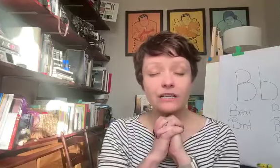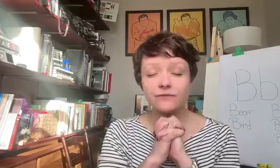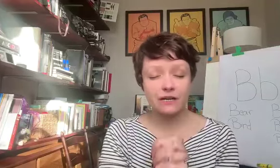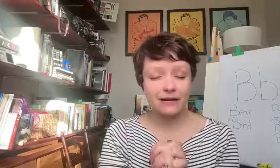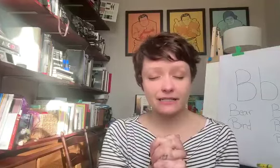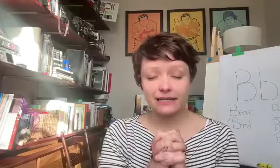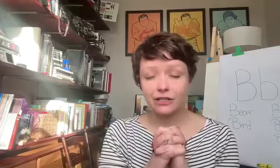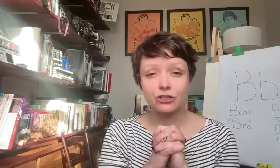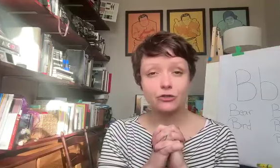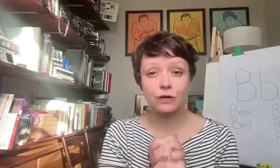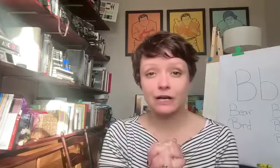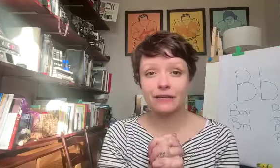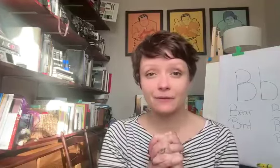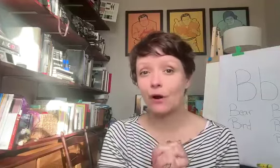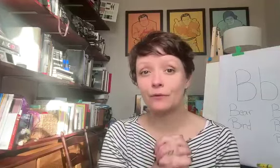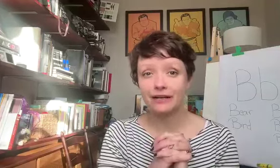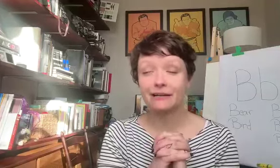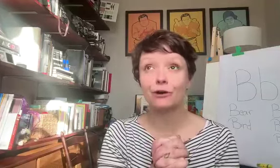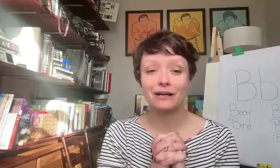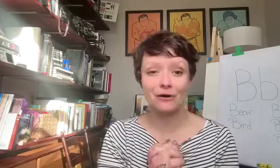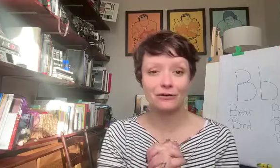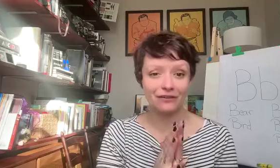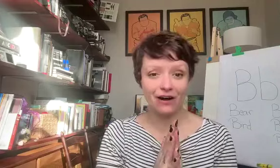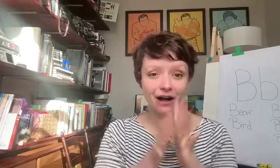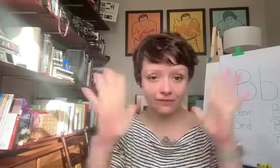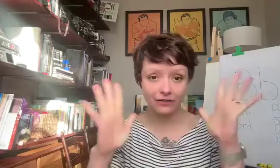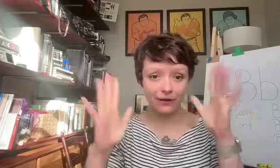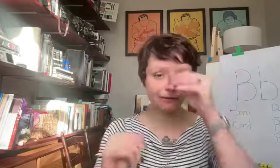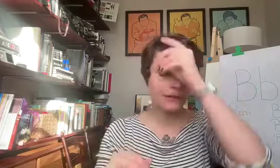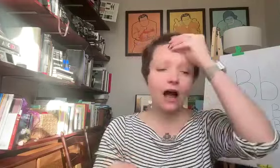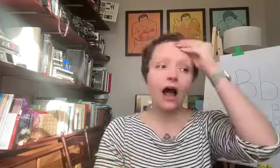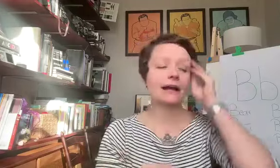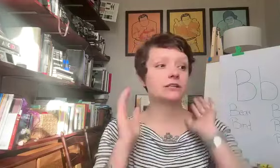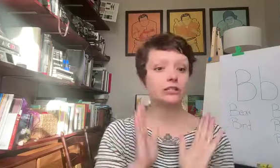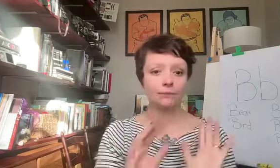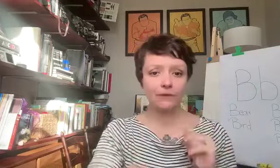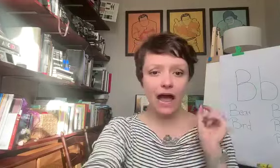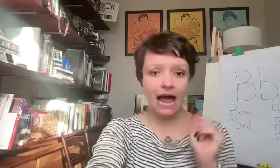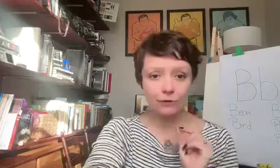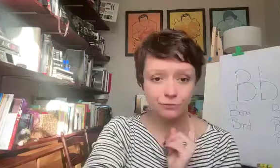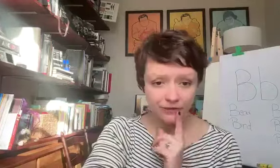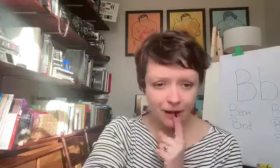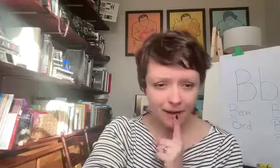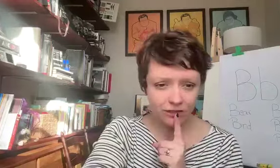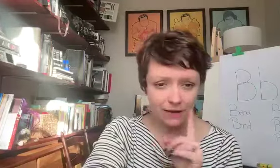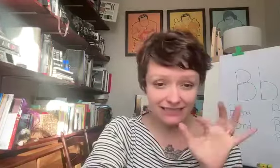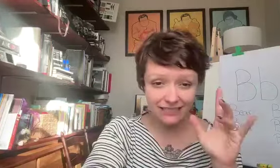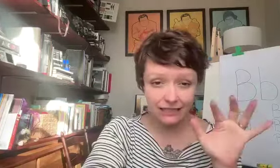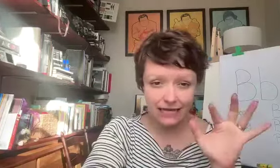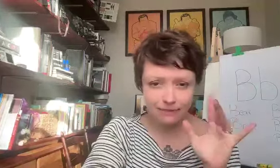is fundamentally an extremely important component of our career. All right, so I'm going to briefly pop in the chat because I saw a lot of